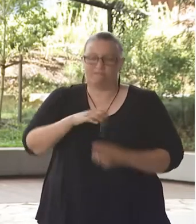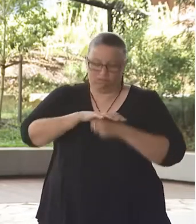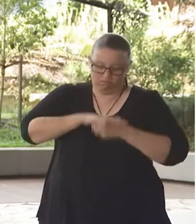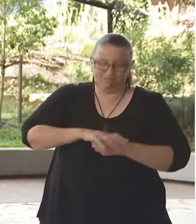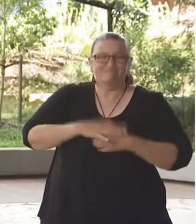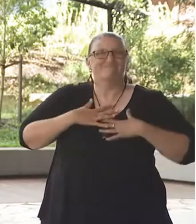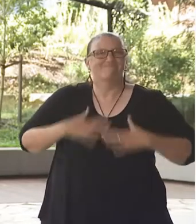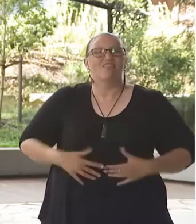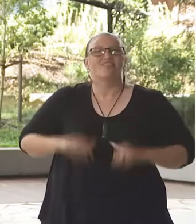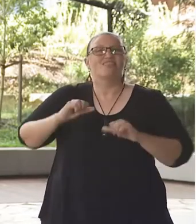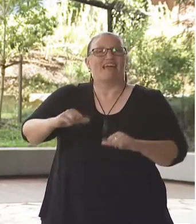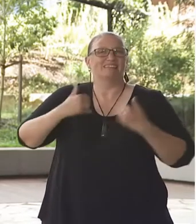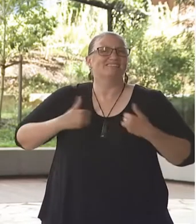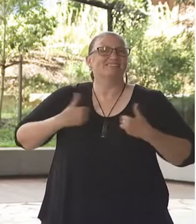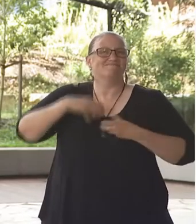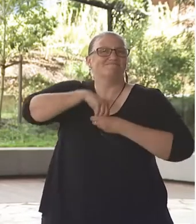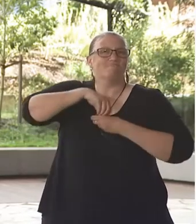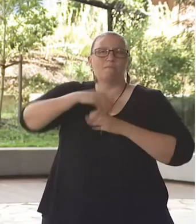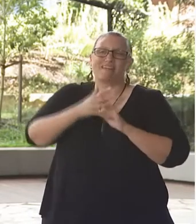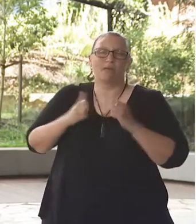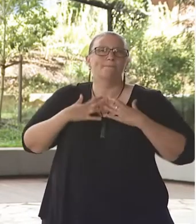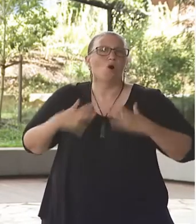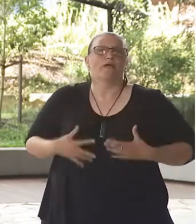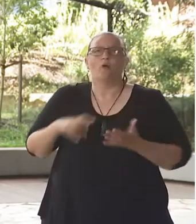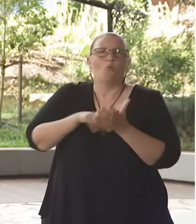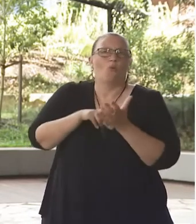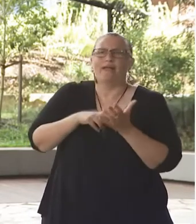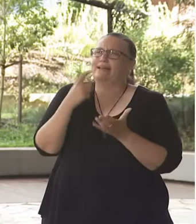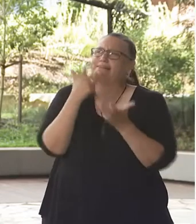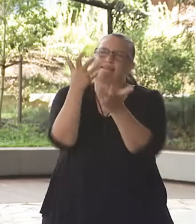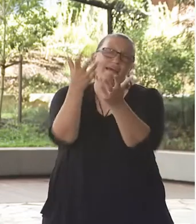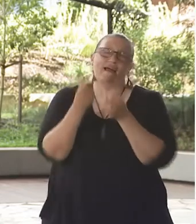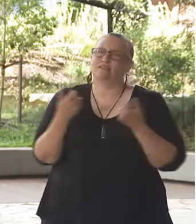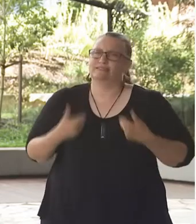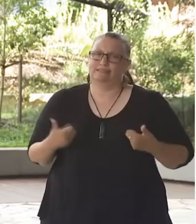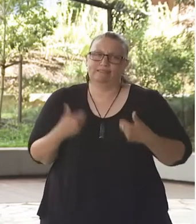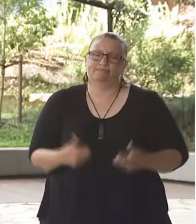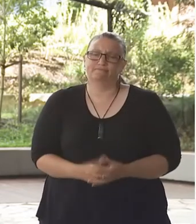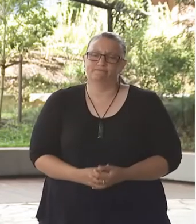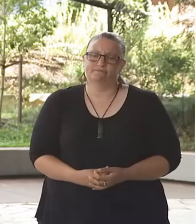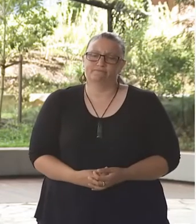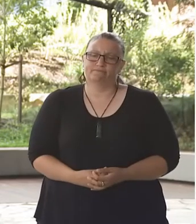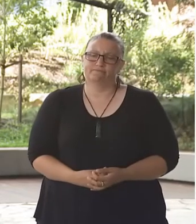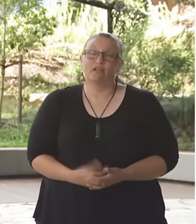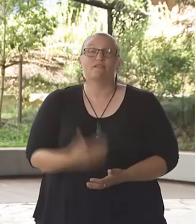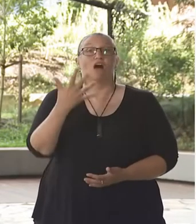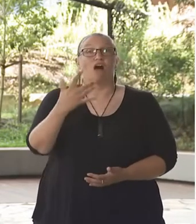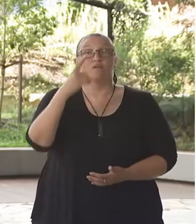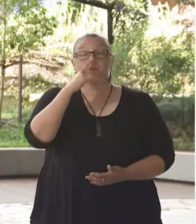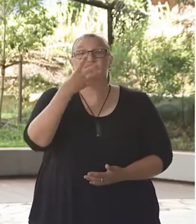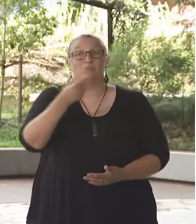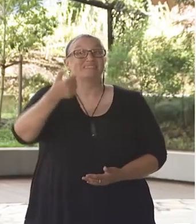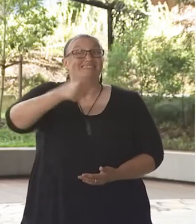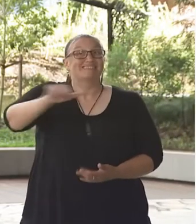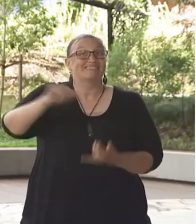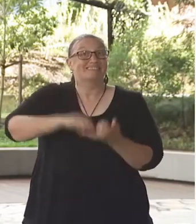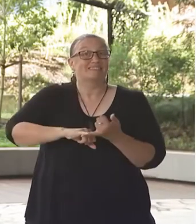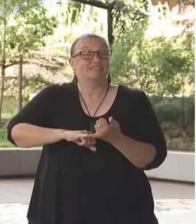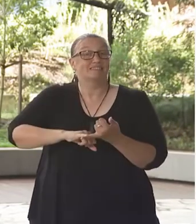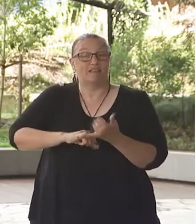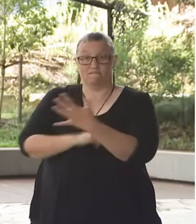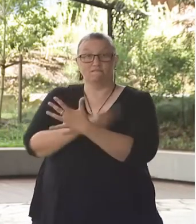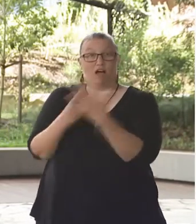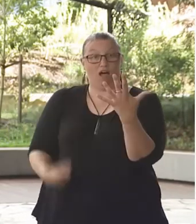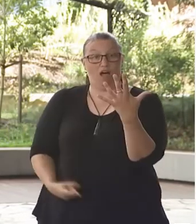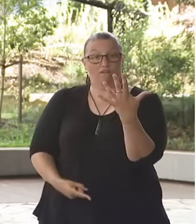immunosuppressive disease. In terms of the 5 in their 60s, 4 out of the 5 were not